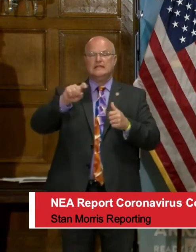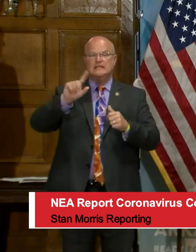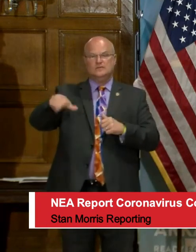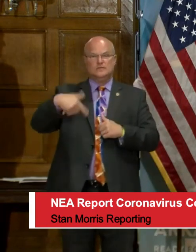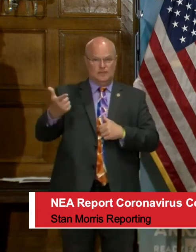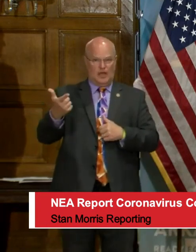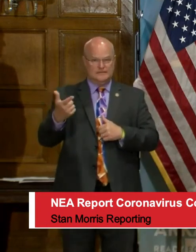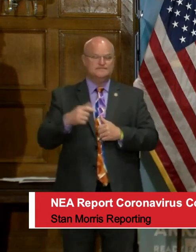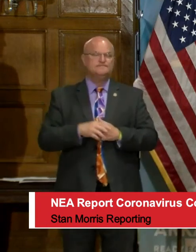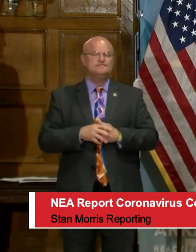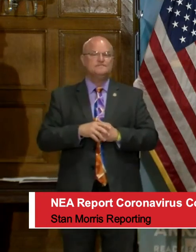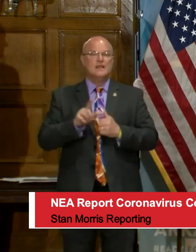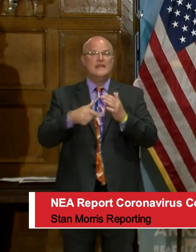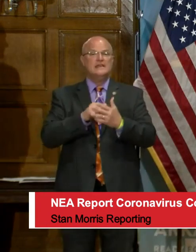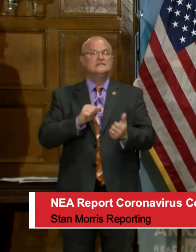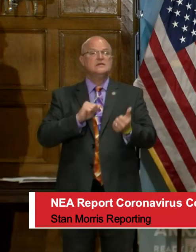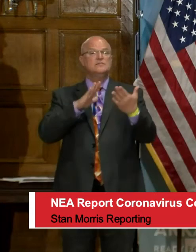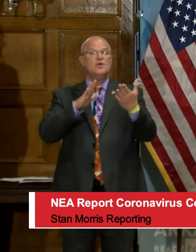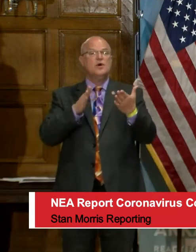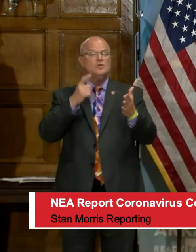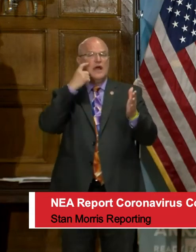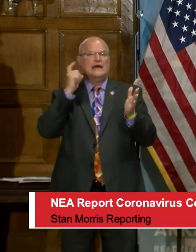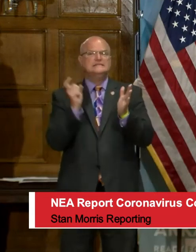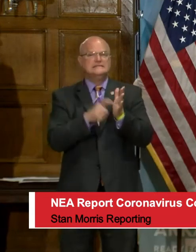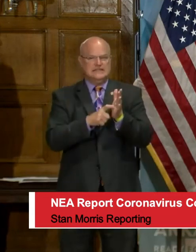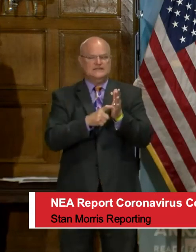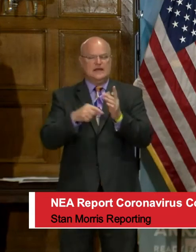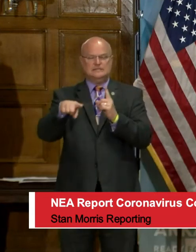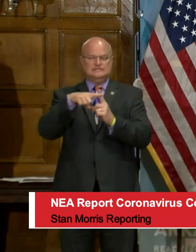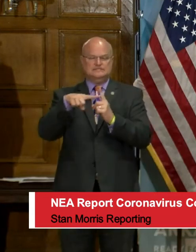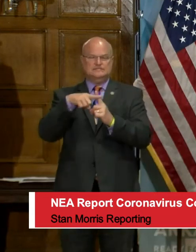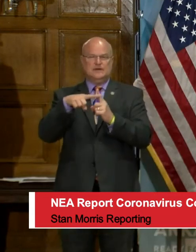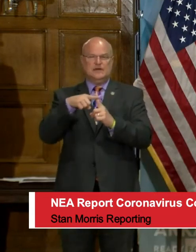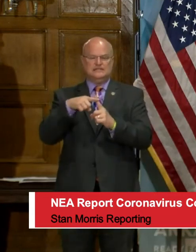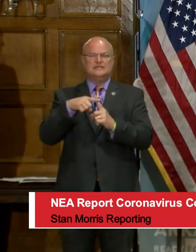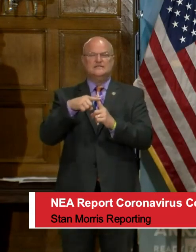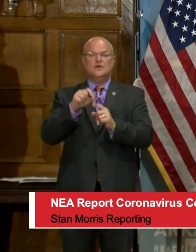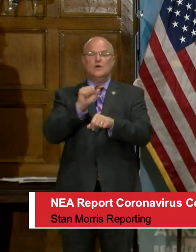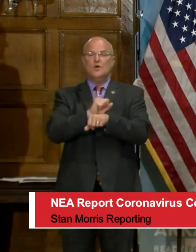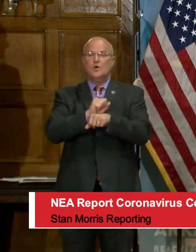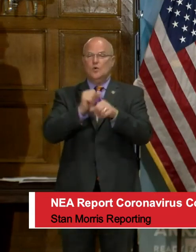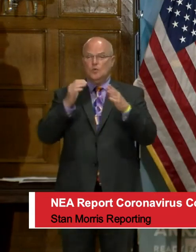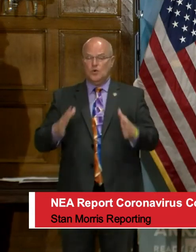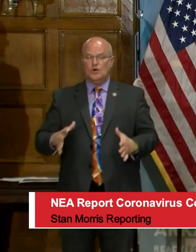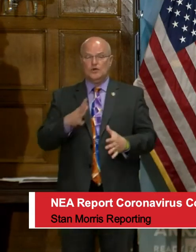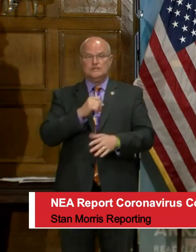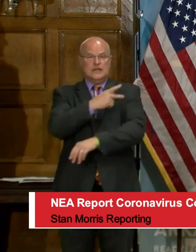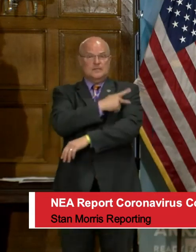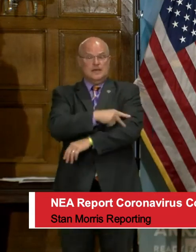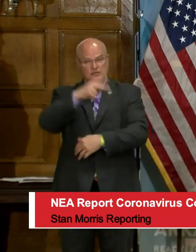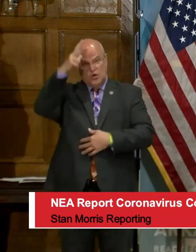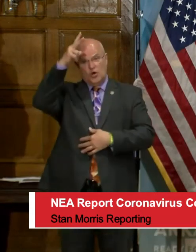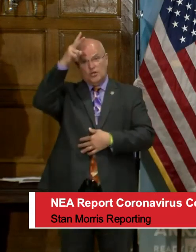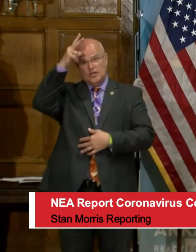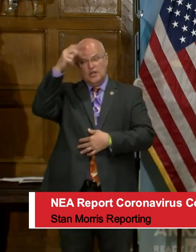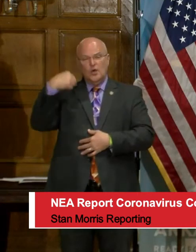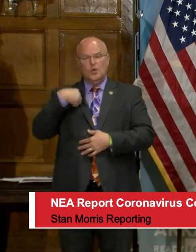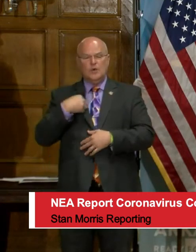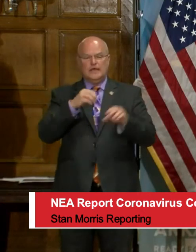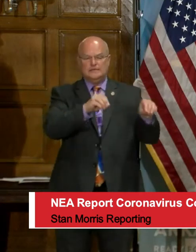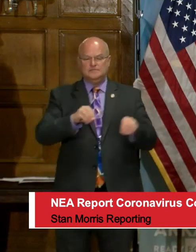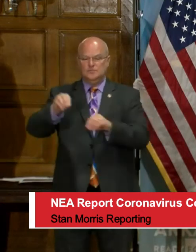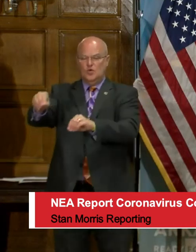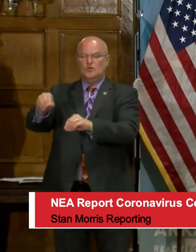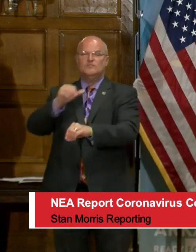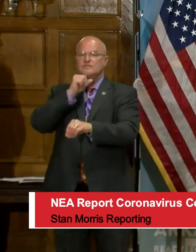respond. This approach has allowed us to identify positive asymptomatic workers and patients early so that we can move patients to